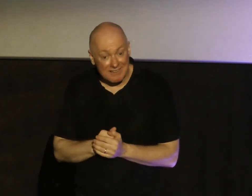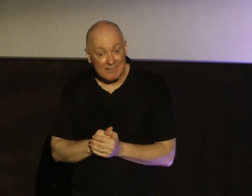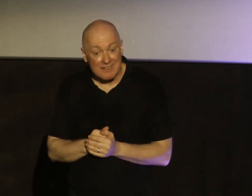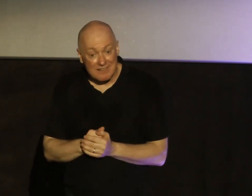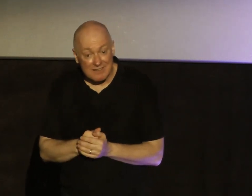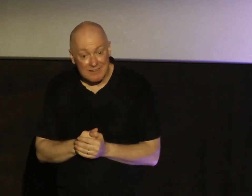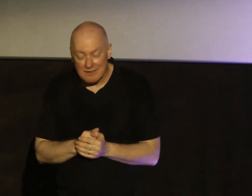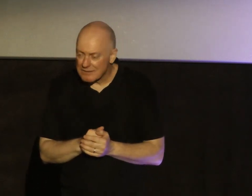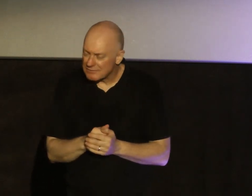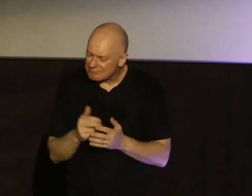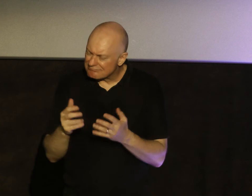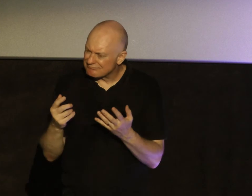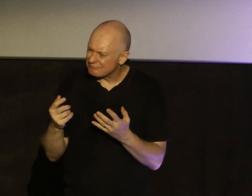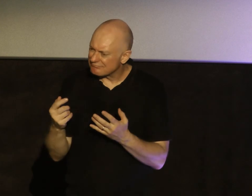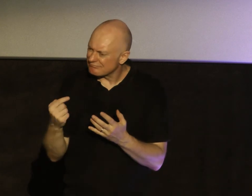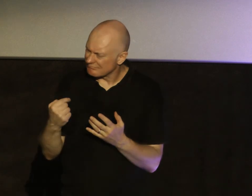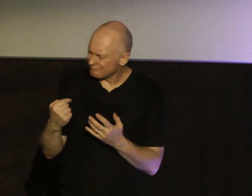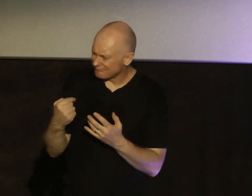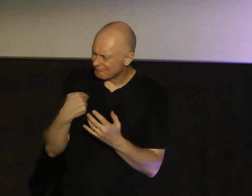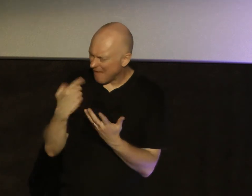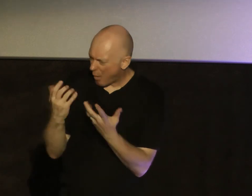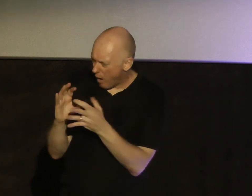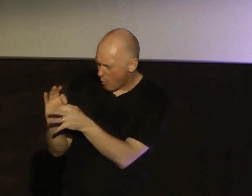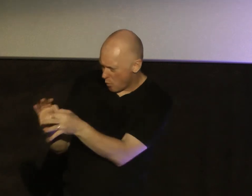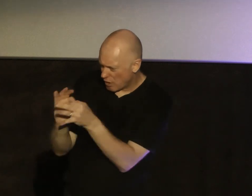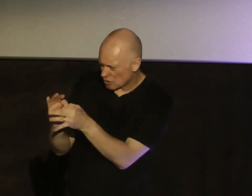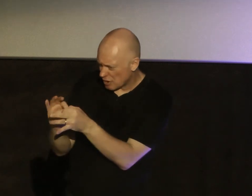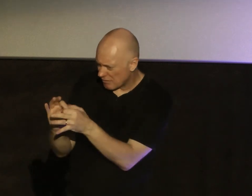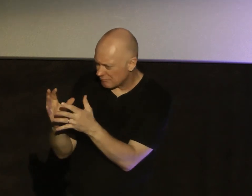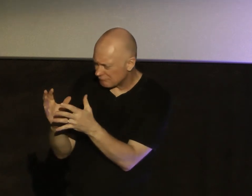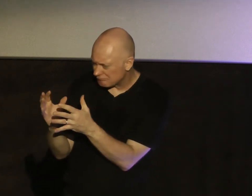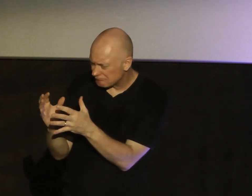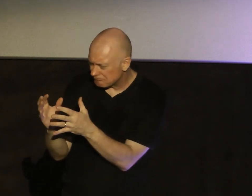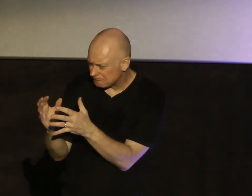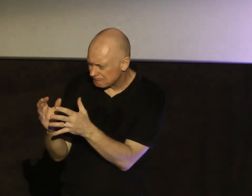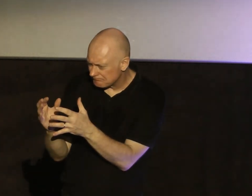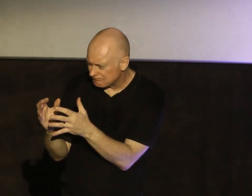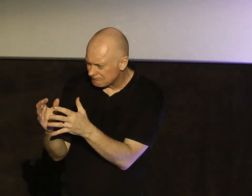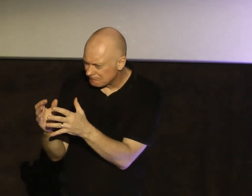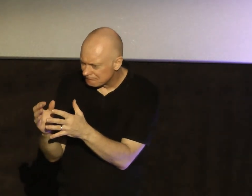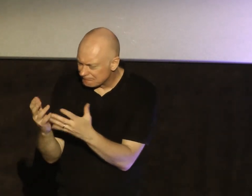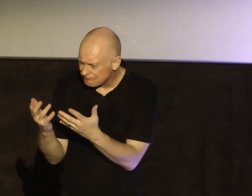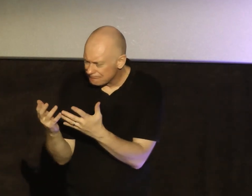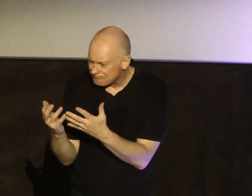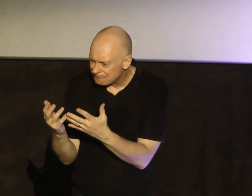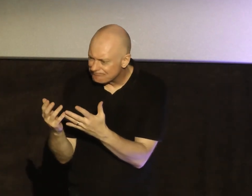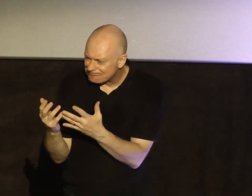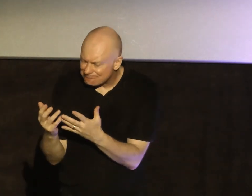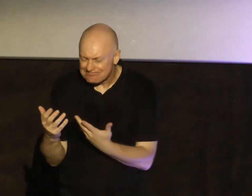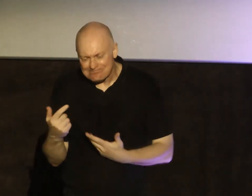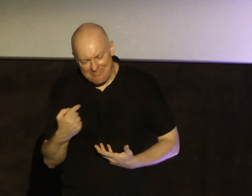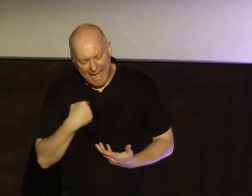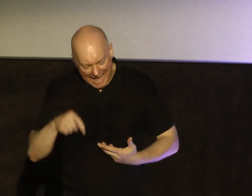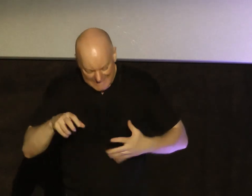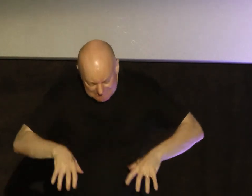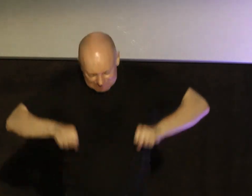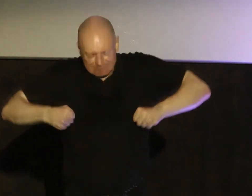Am I committed to reconciling relationships and bearing under the weight of my own responsibilities in the